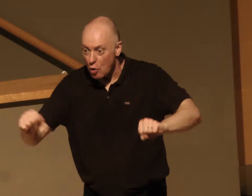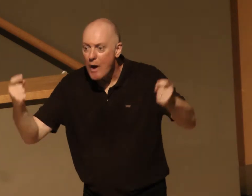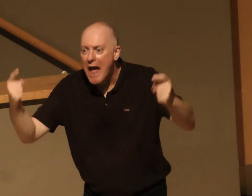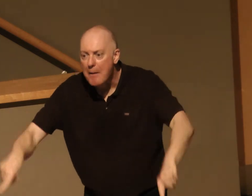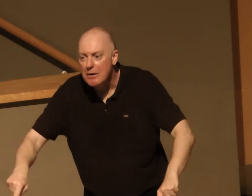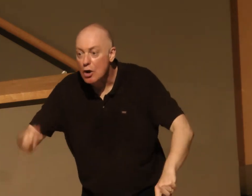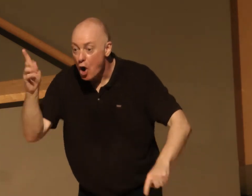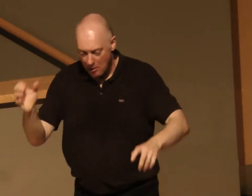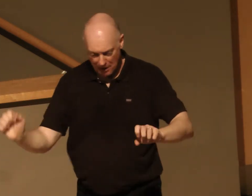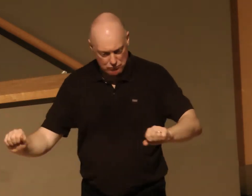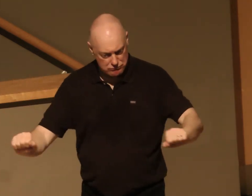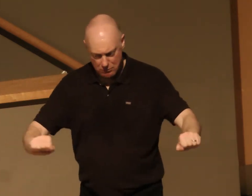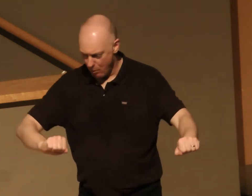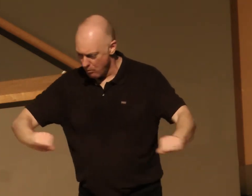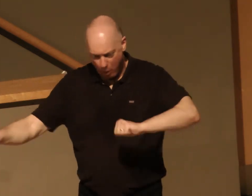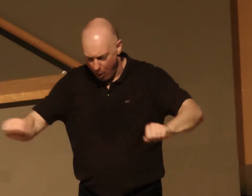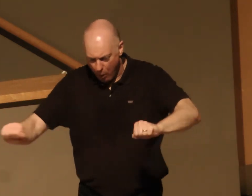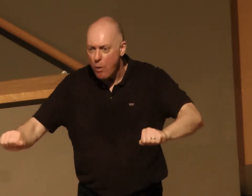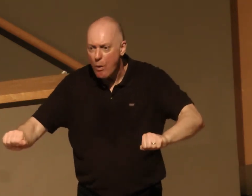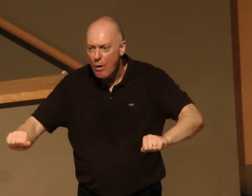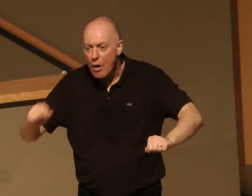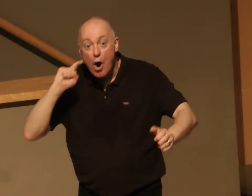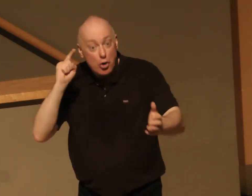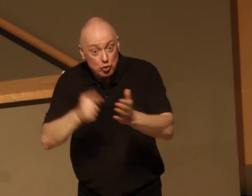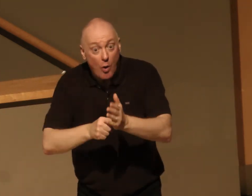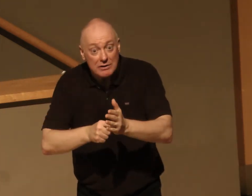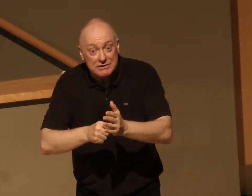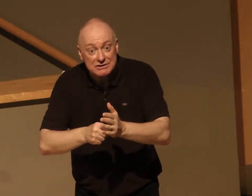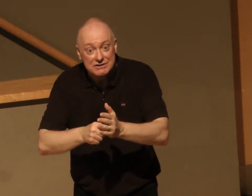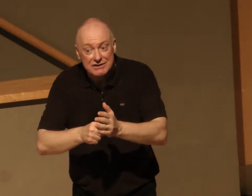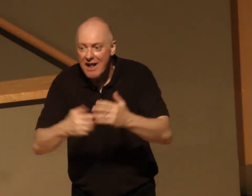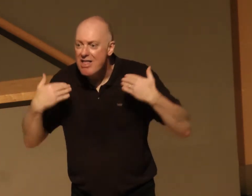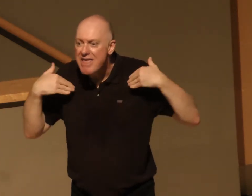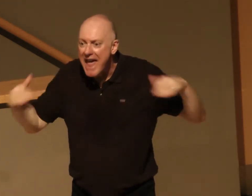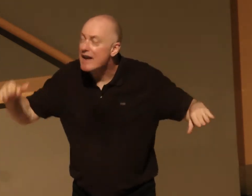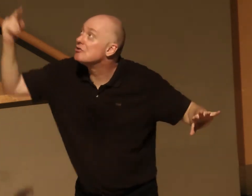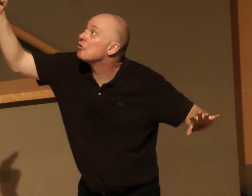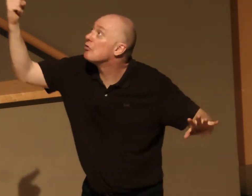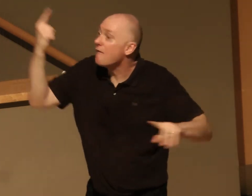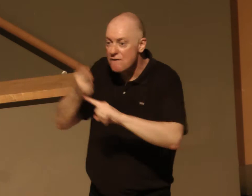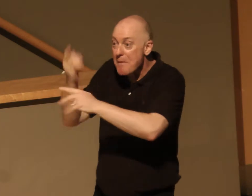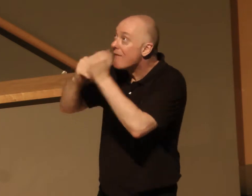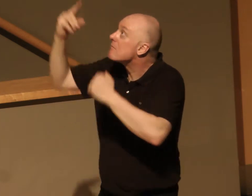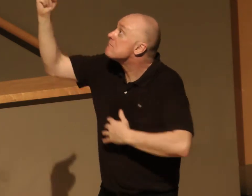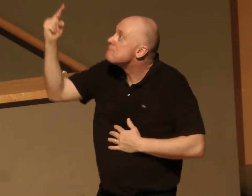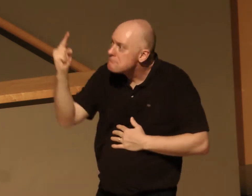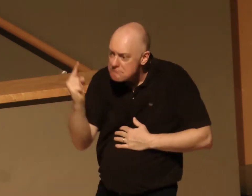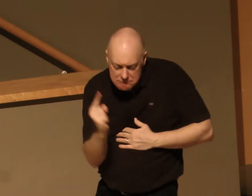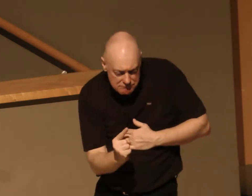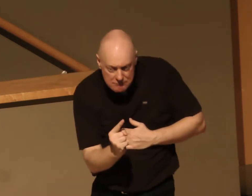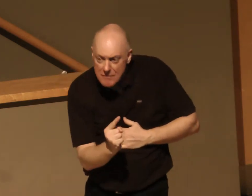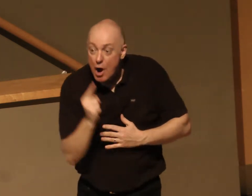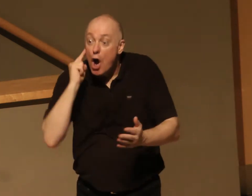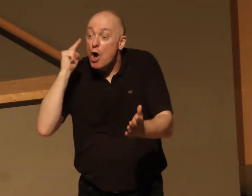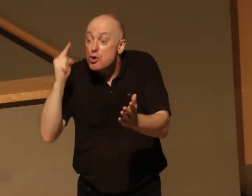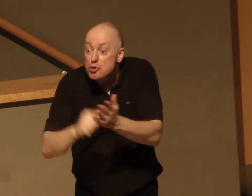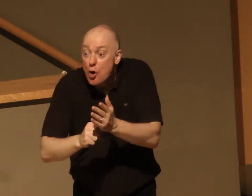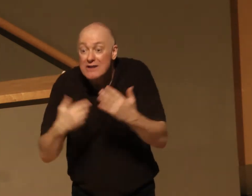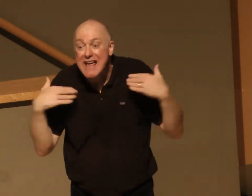here. Notice the supernatural presence of the angel from heaven. Notice the appearance of the angel is like lightning